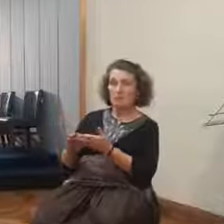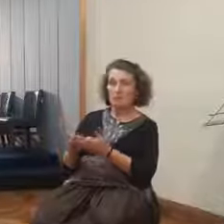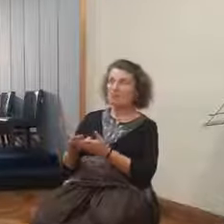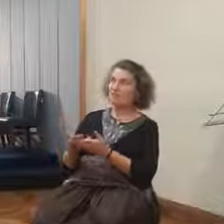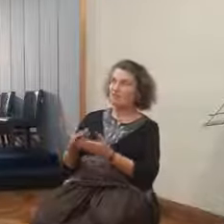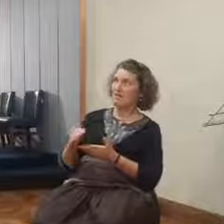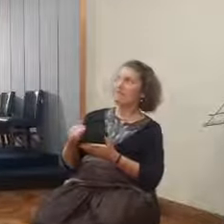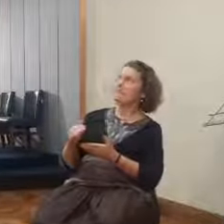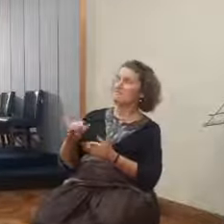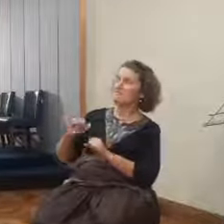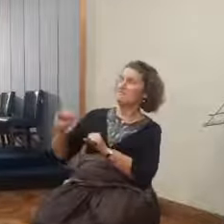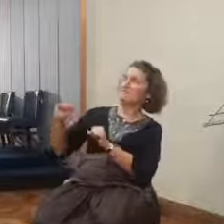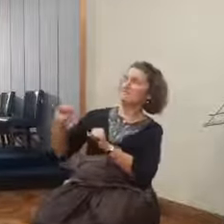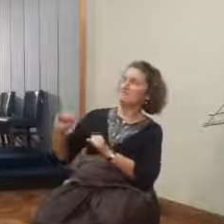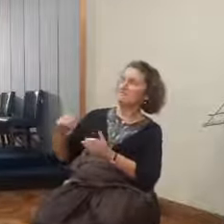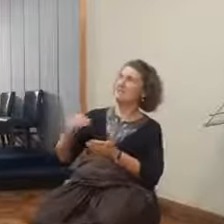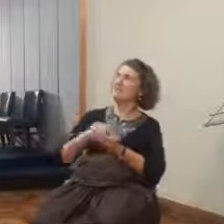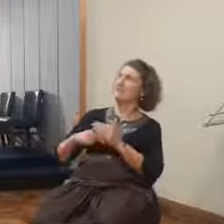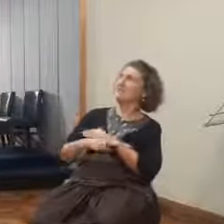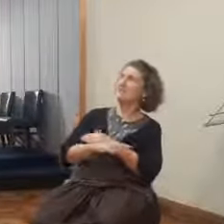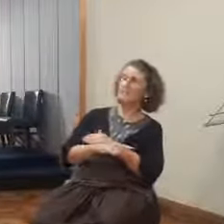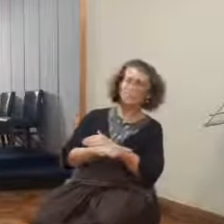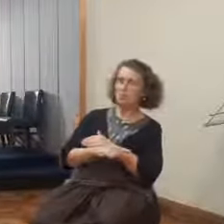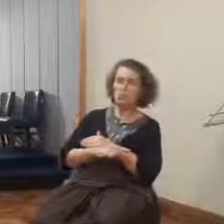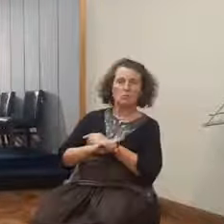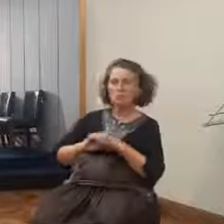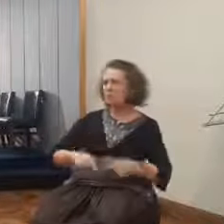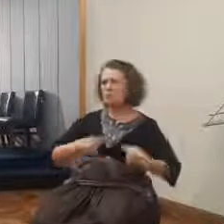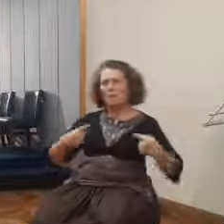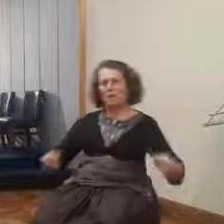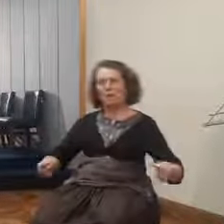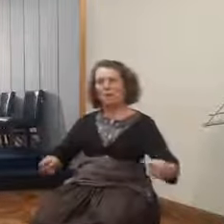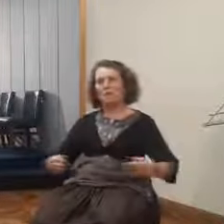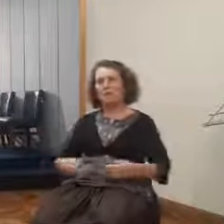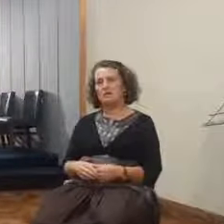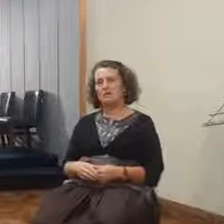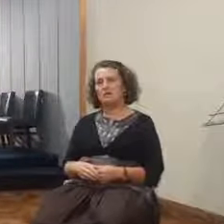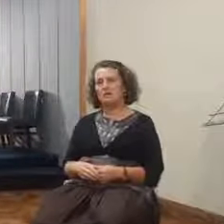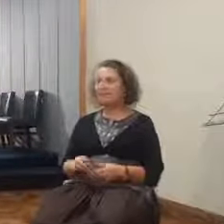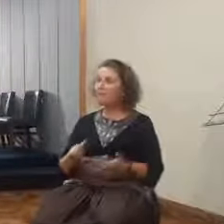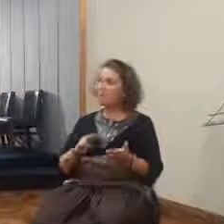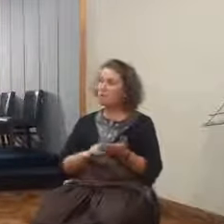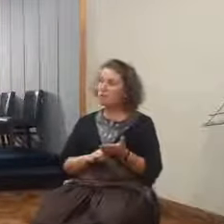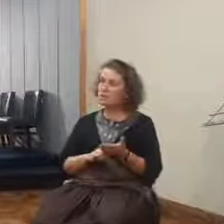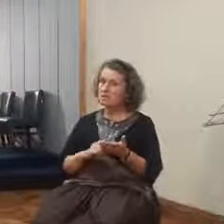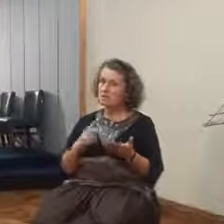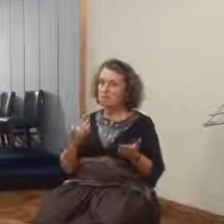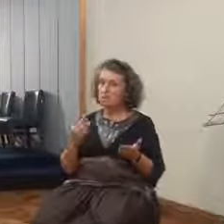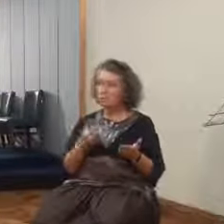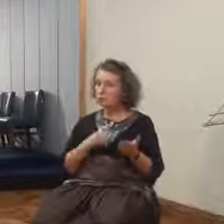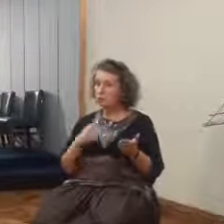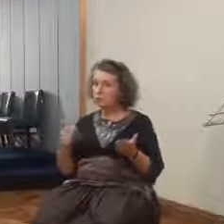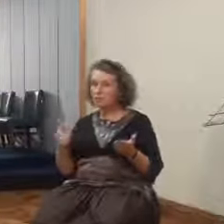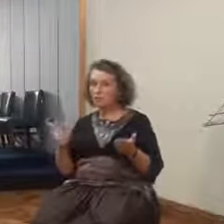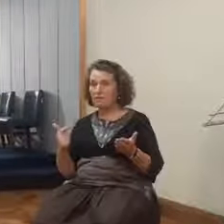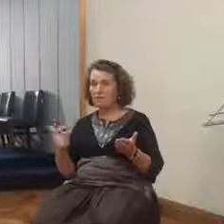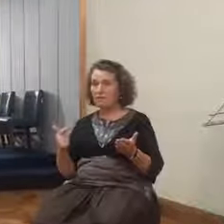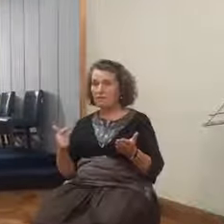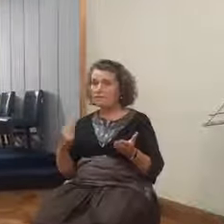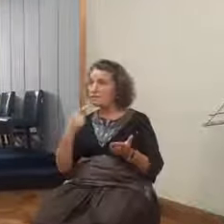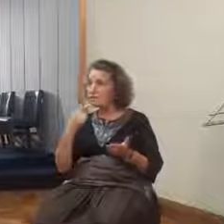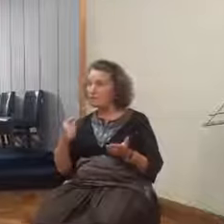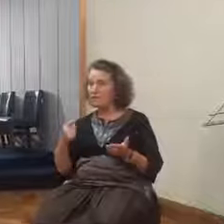ultimate security in them. There's no spiritual development. And verses 13 through 17, the all-seeing eye of God,